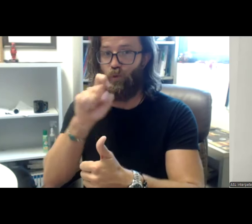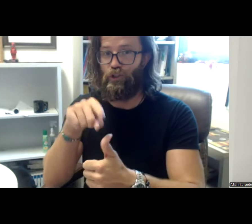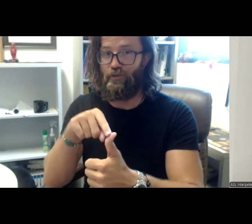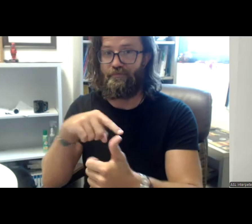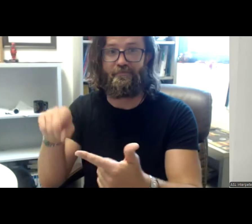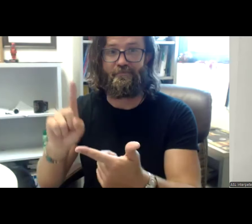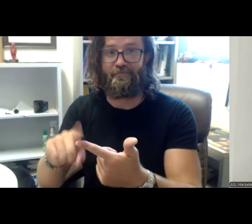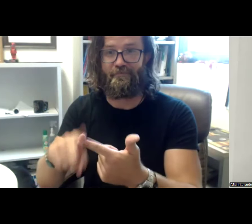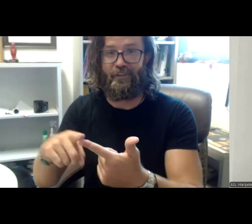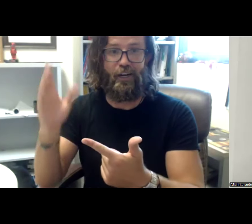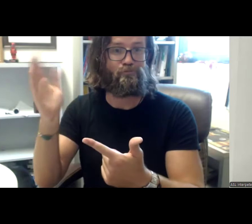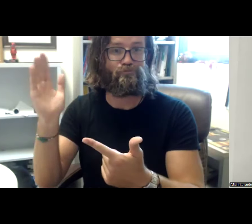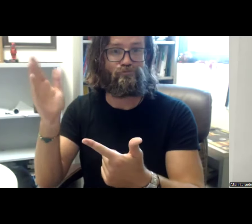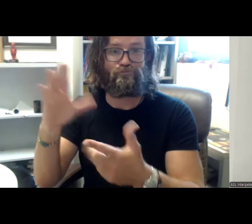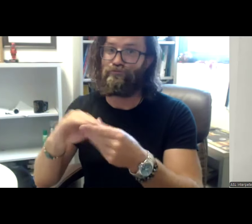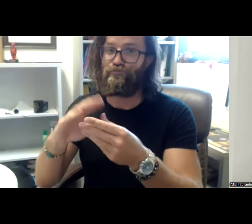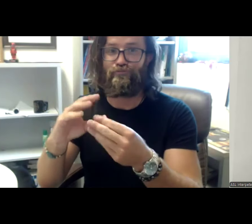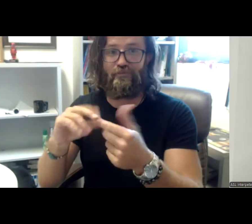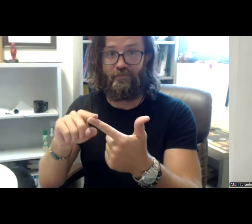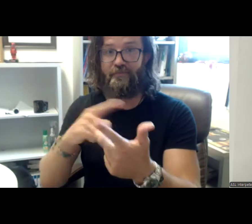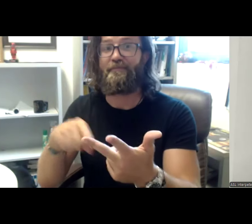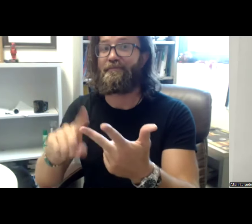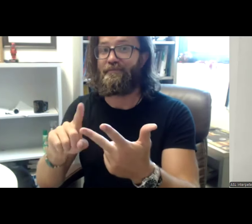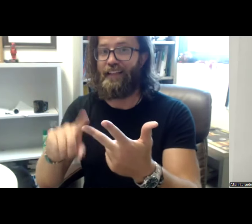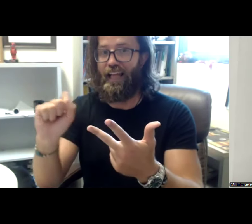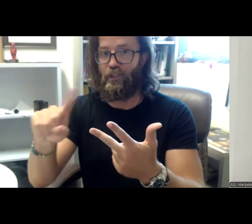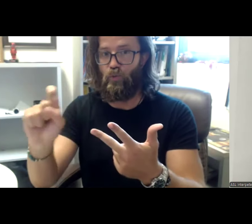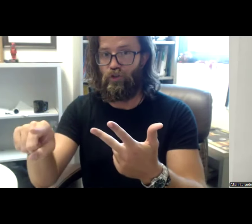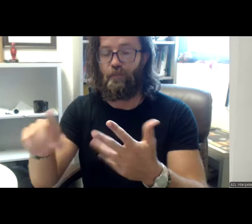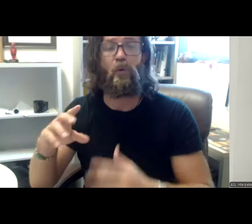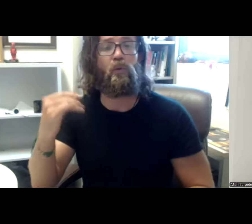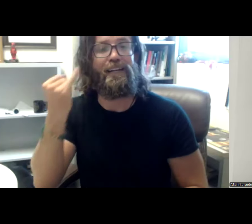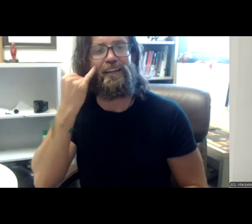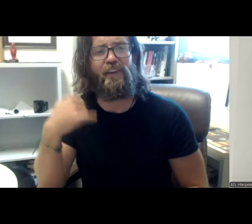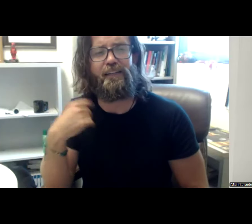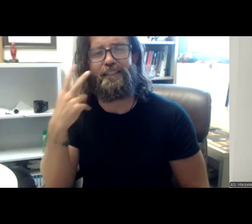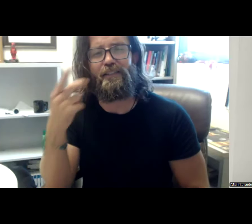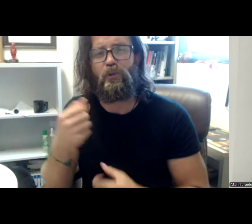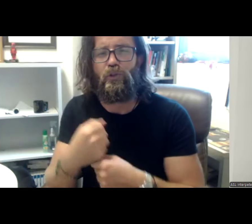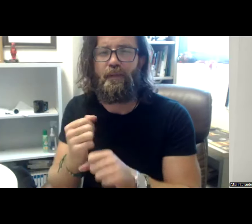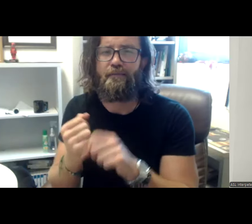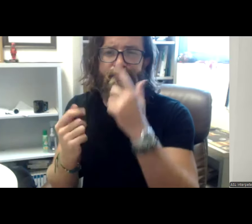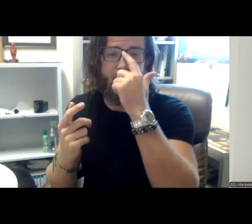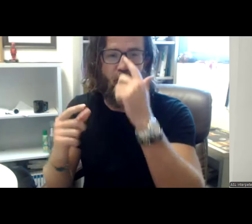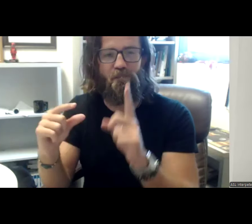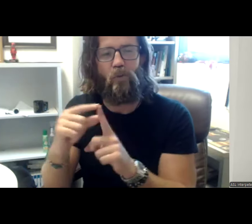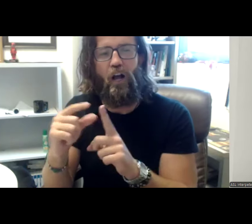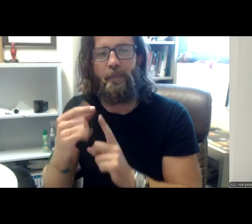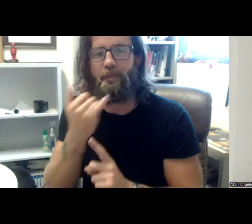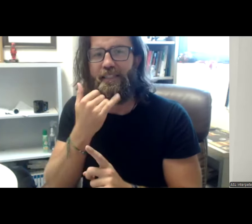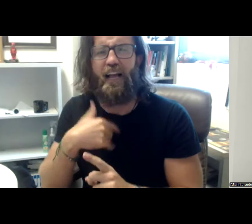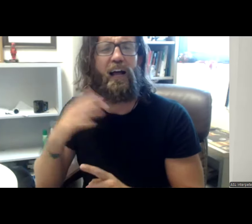I will grade this by if you answer the question and if you made a comment about it and ask a different